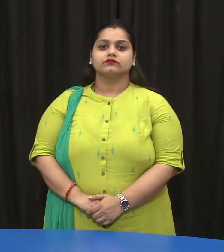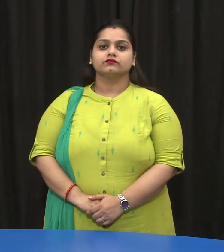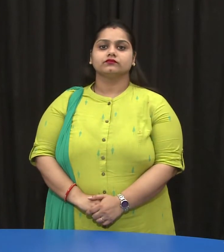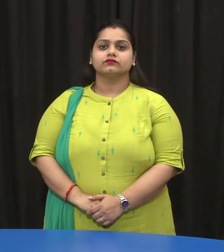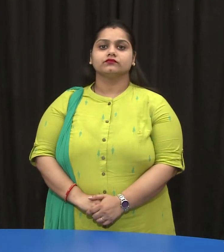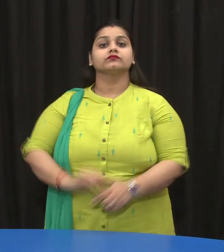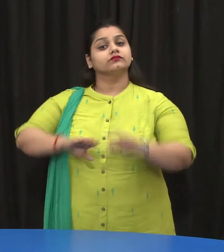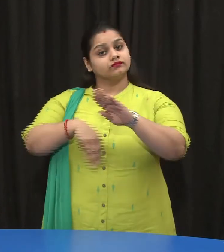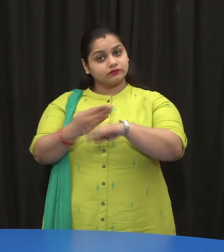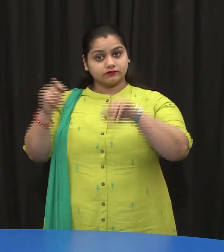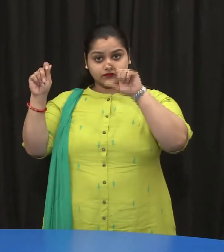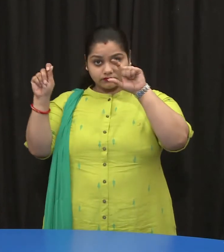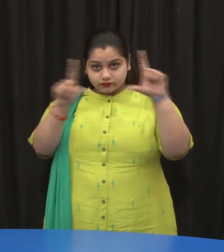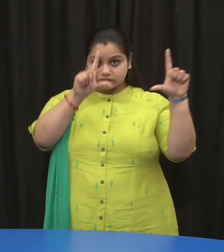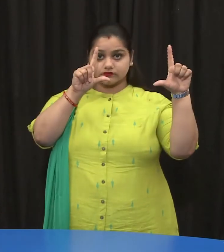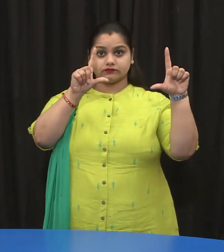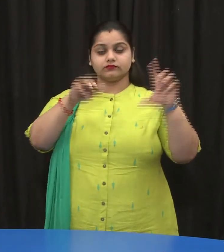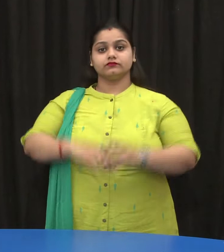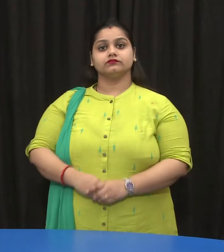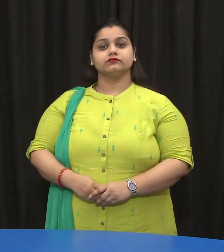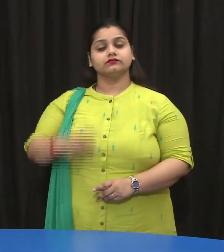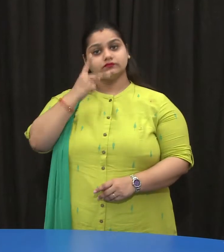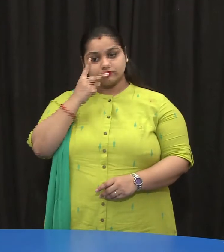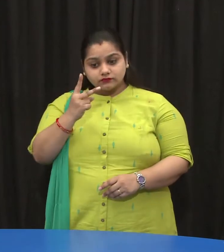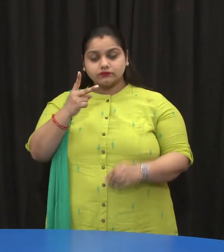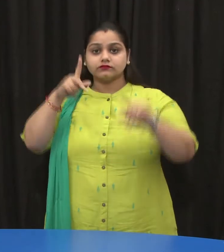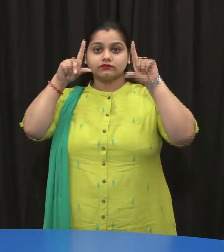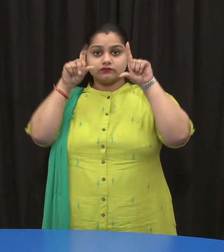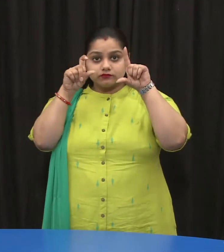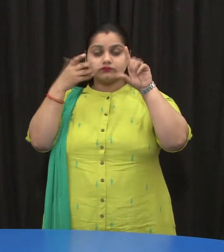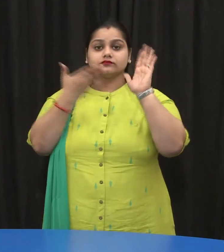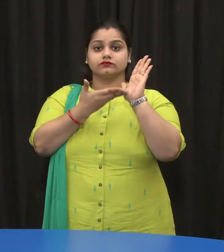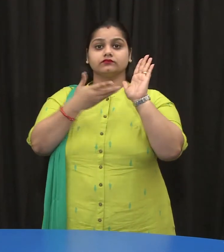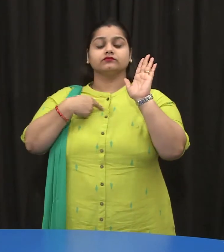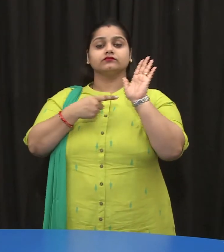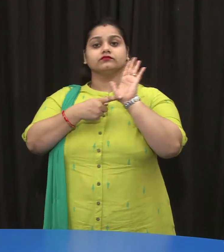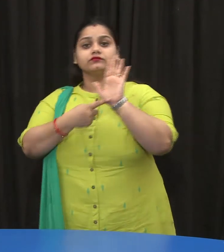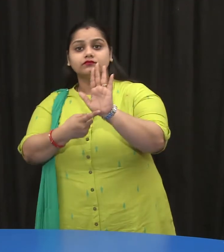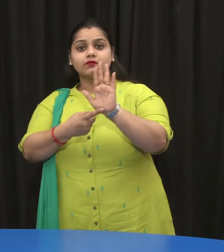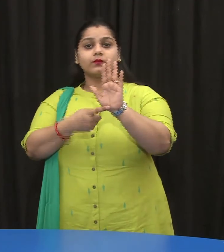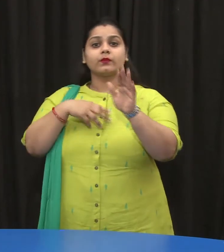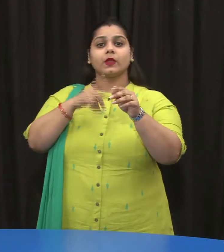Next slide, look at this picture, format painter is used